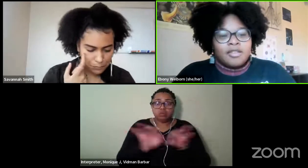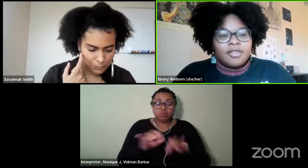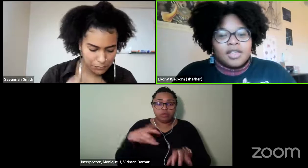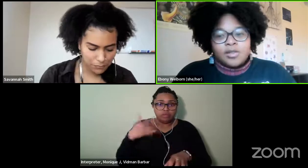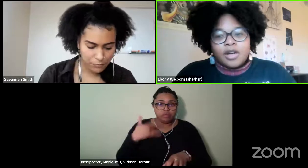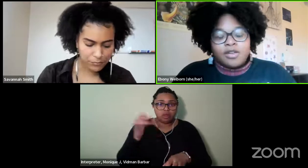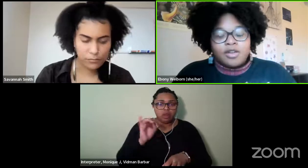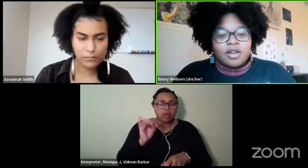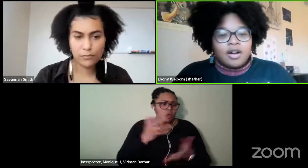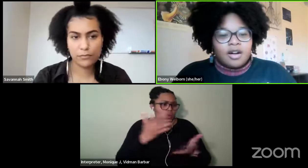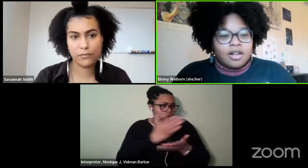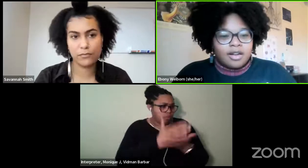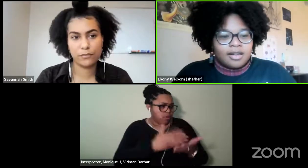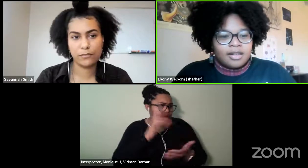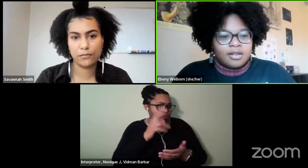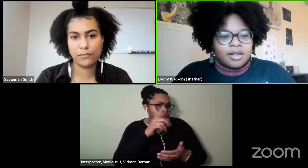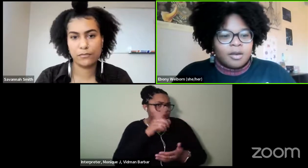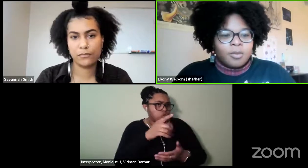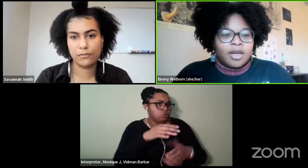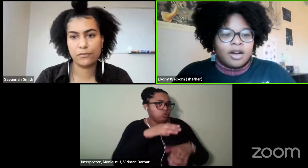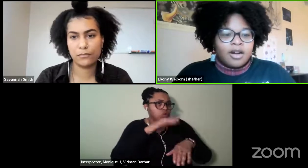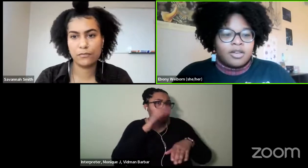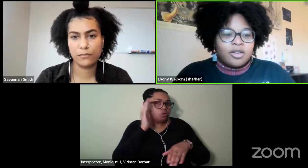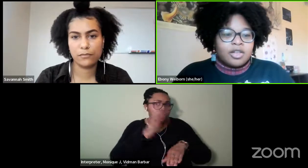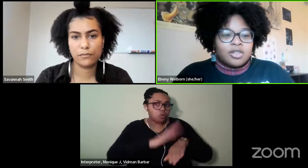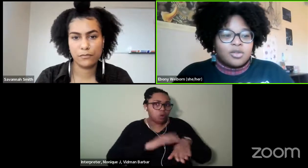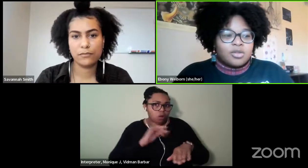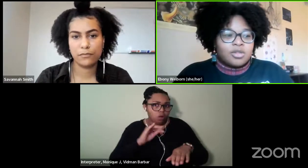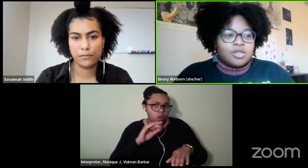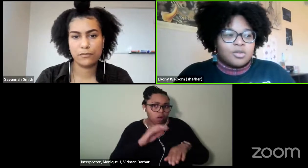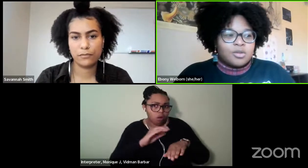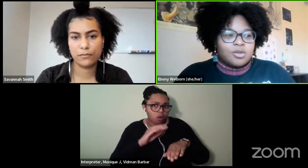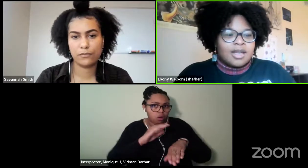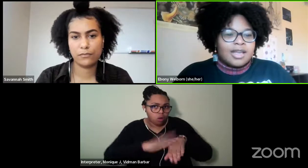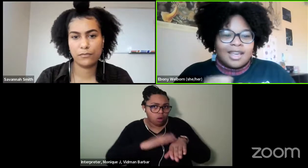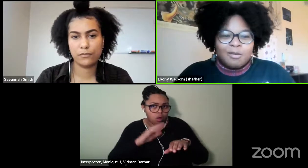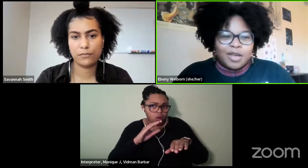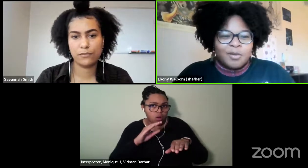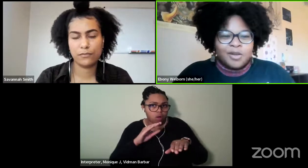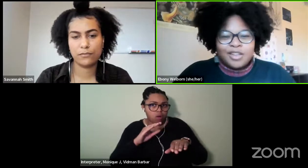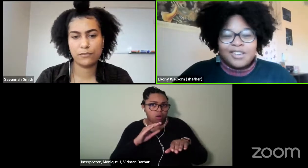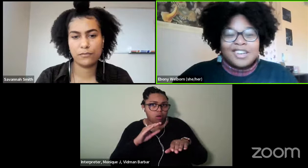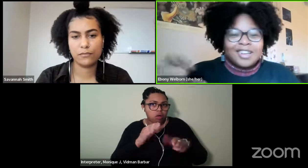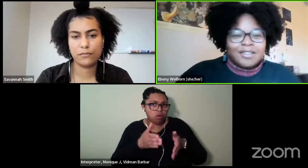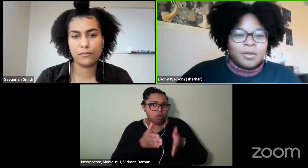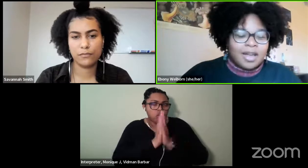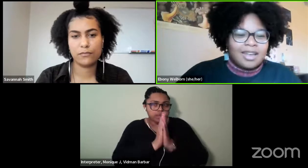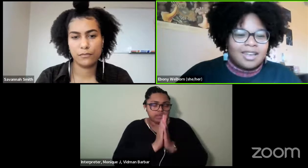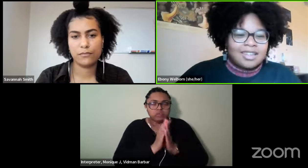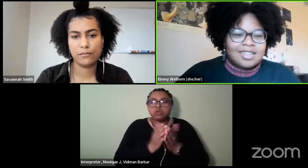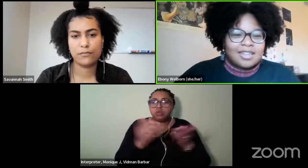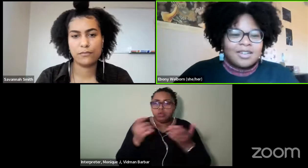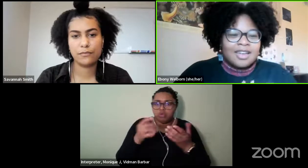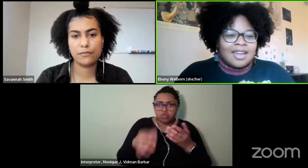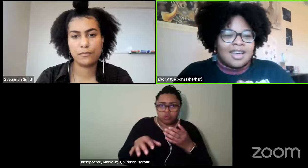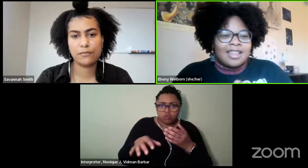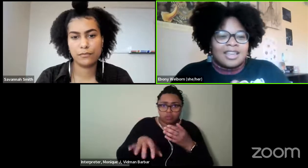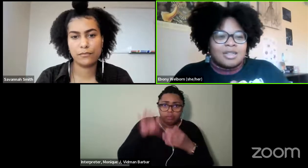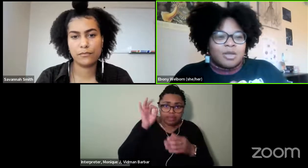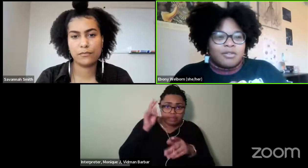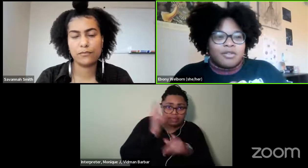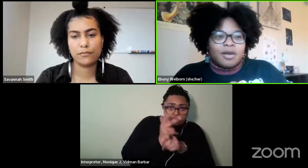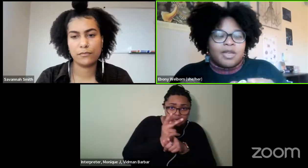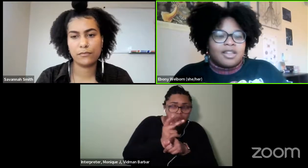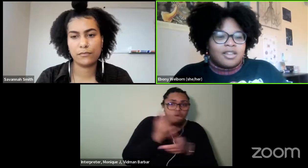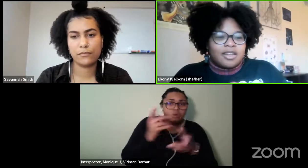part of history are you going to call on? Like, what are you going to choose to keep, and what are you going to give away? And so I